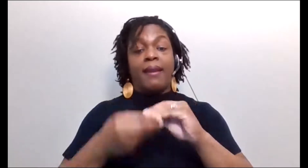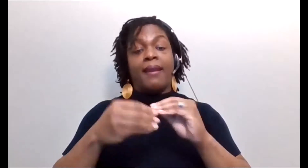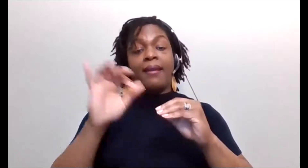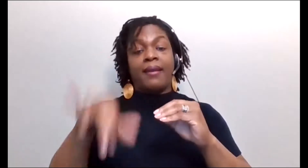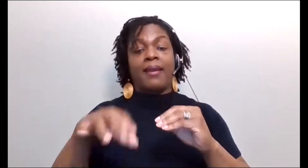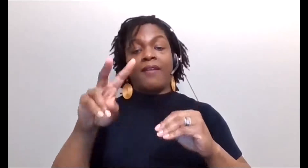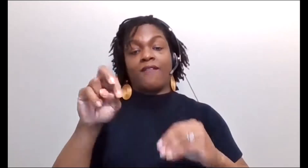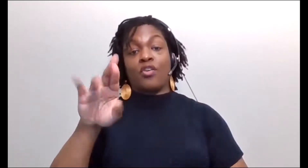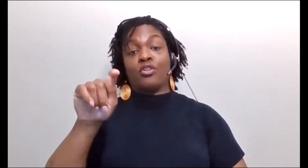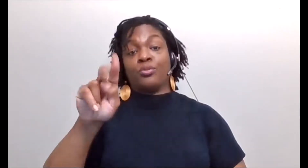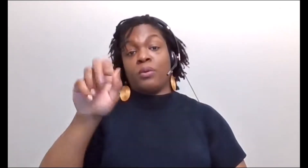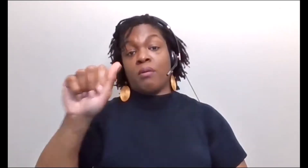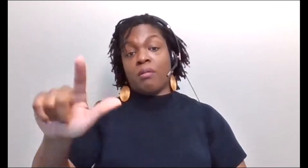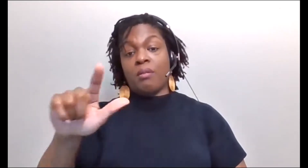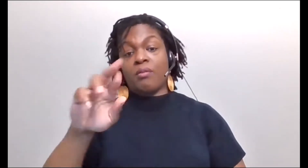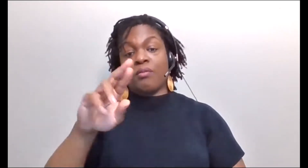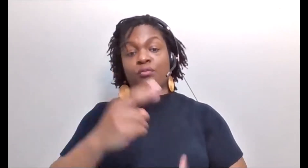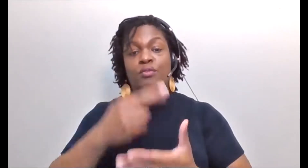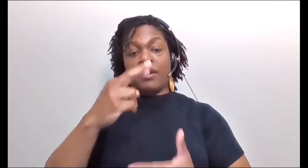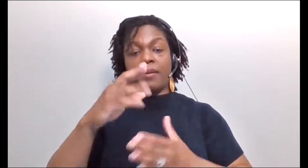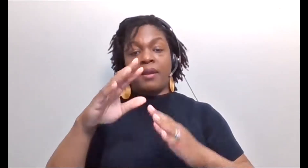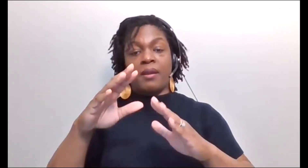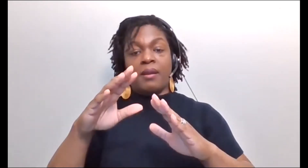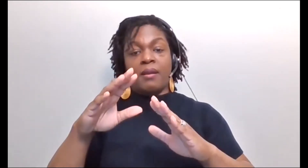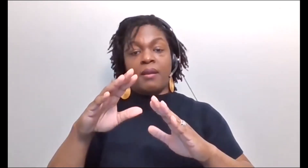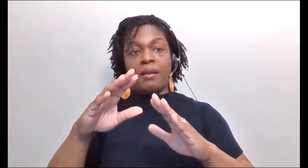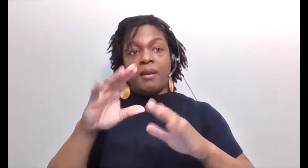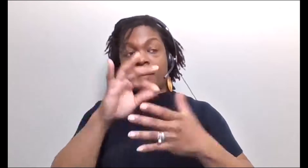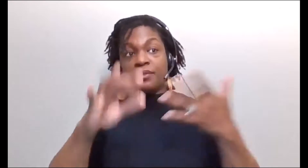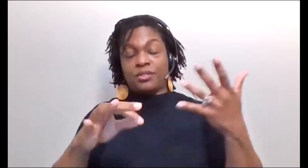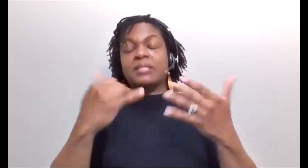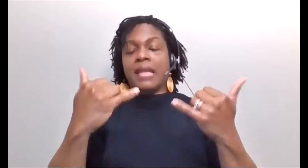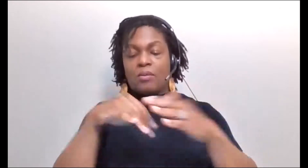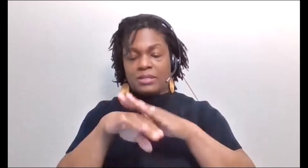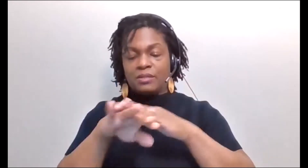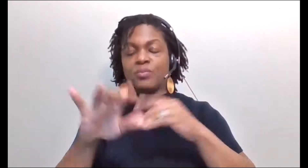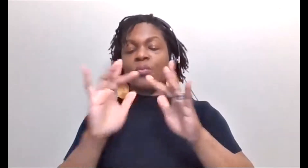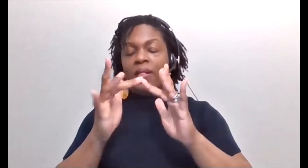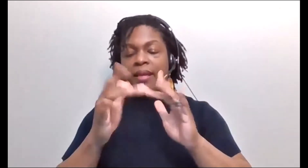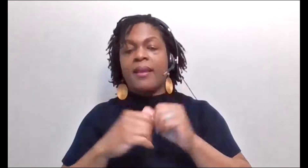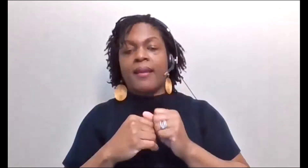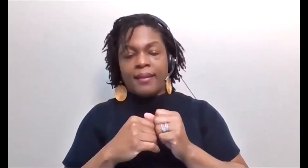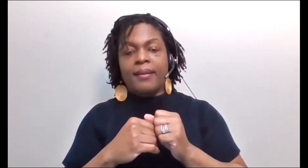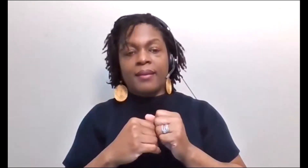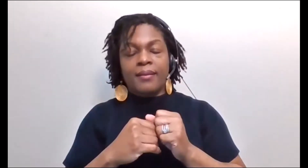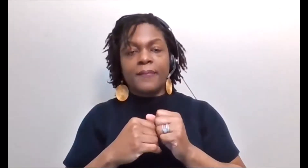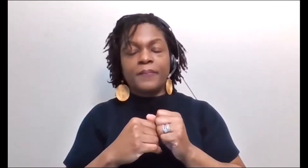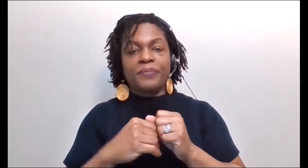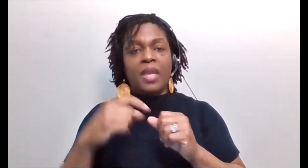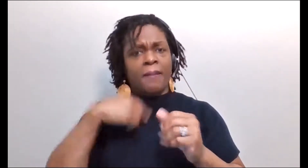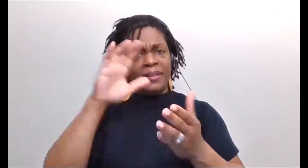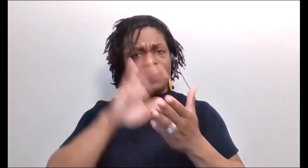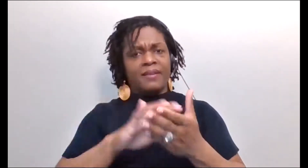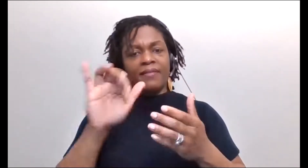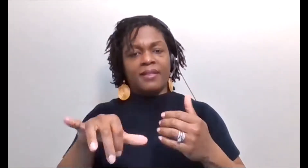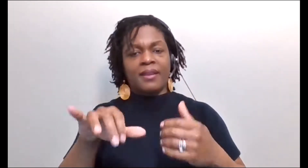the Appendix K due to the public health emergency, and that's accessible now. I believe the day hab facilities